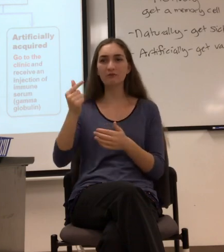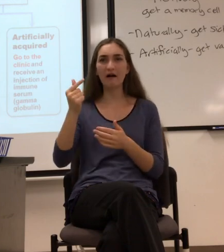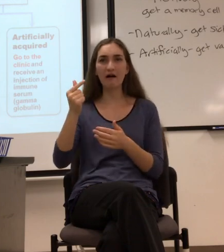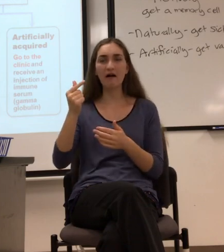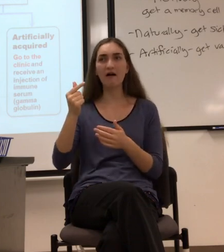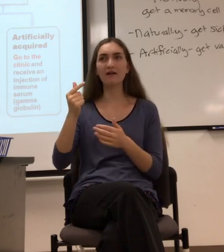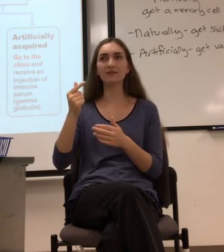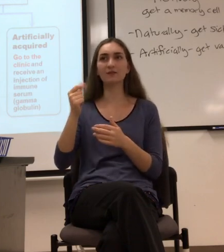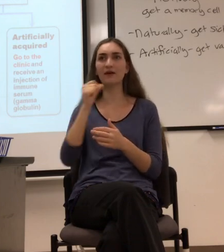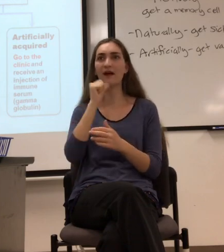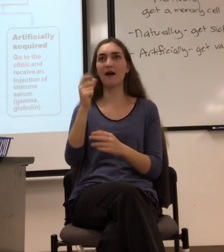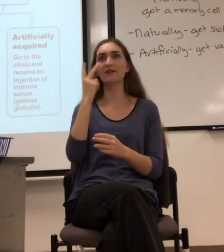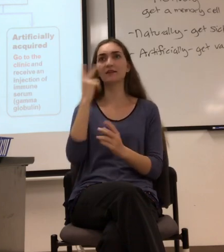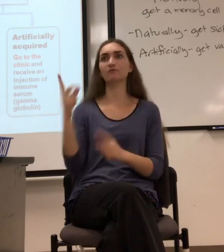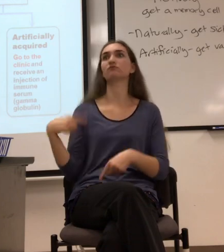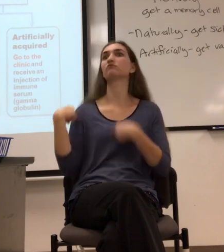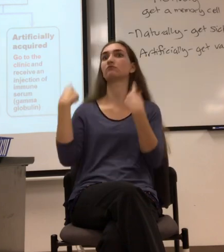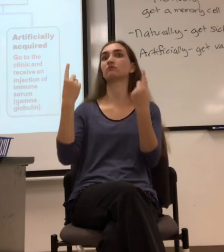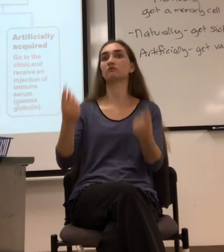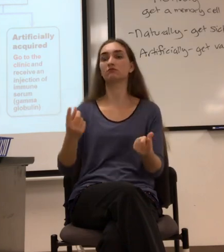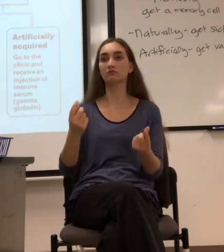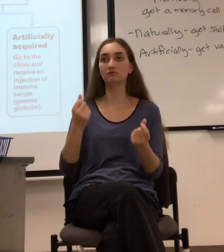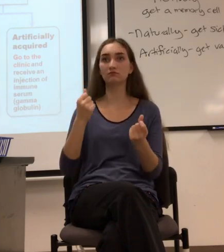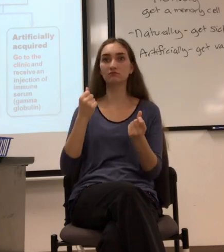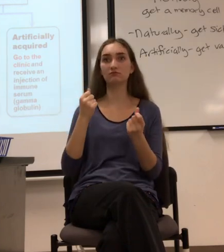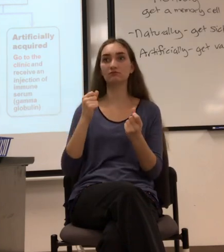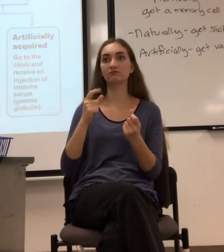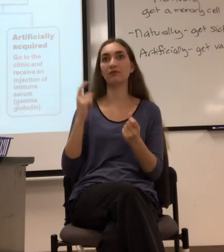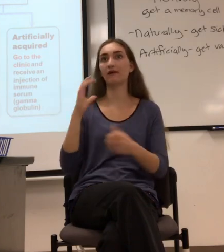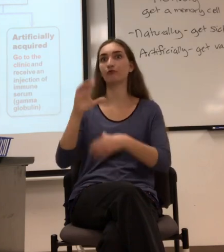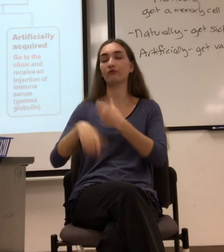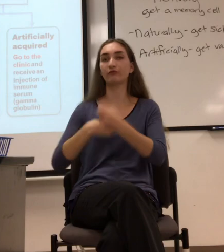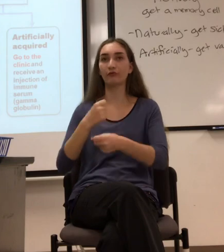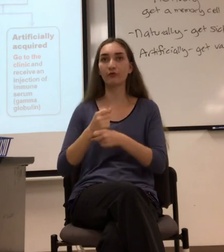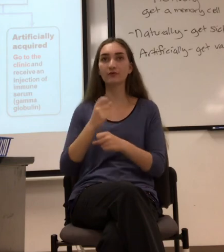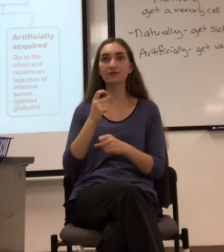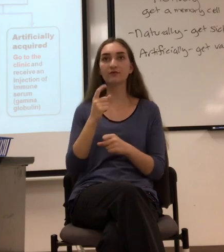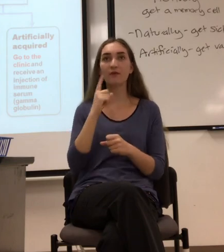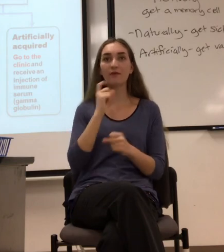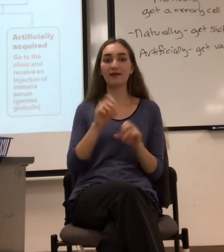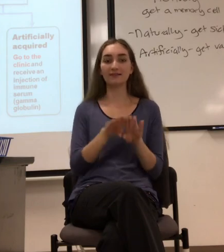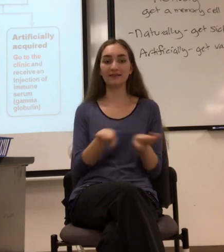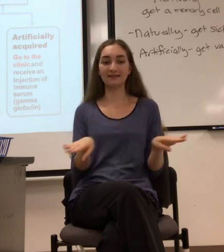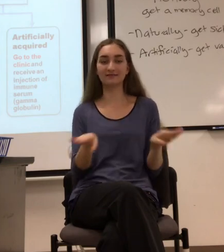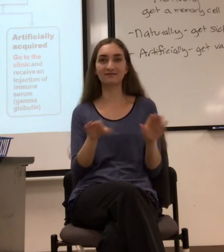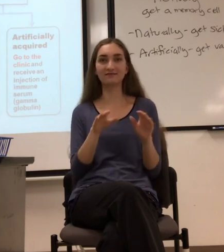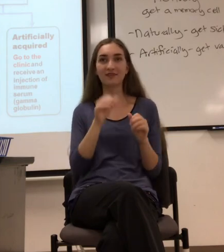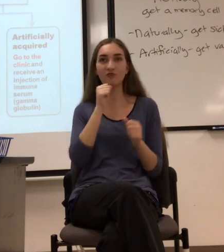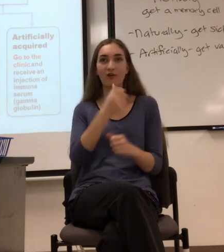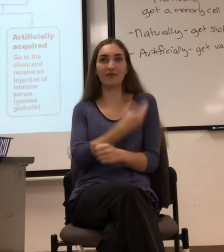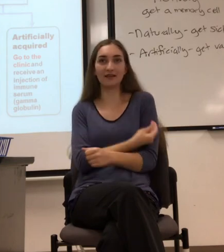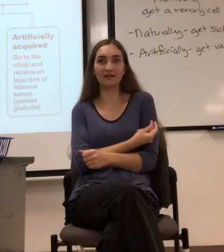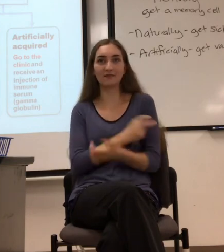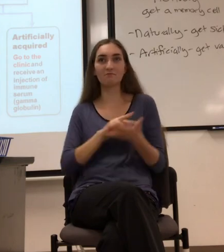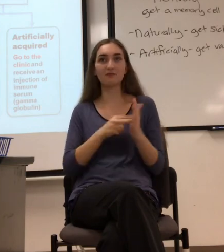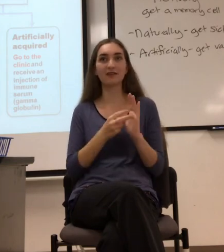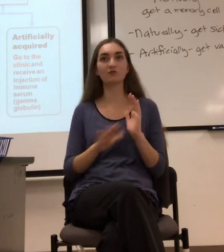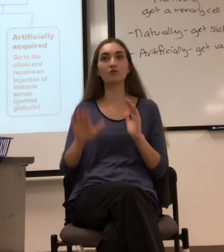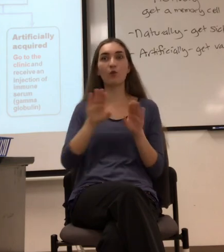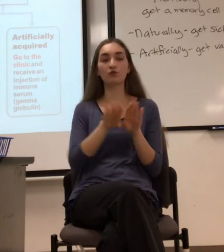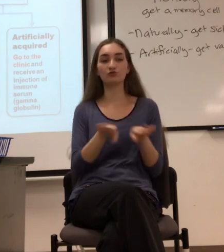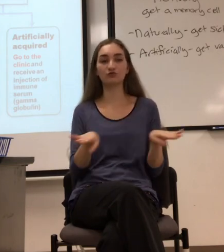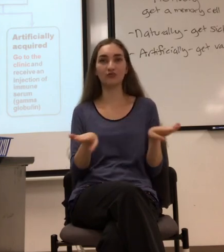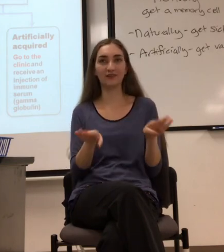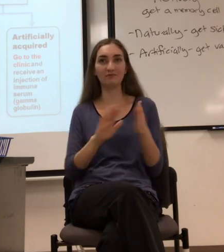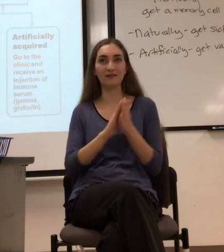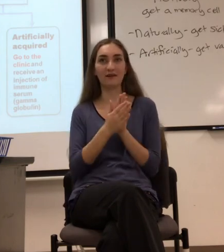in centuries because people don't get vaccinated. You're allowing your children who aren't vaccinated to become incubators for bugs to come